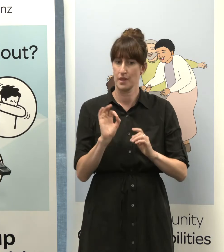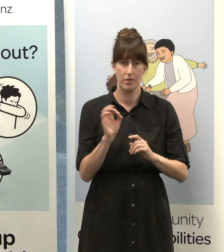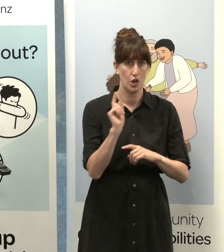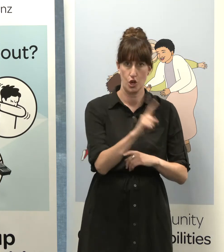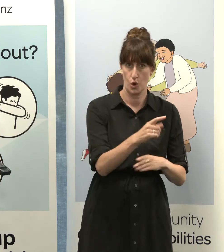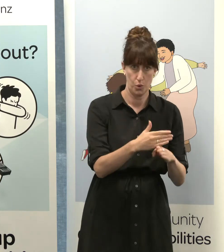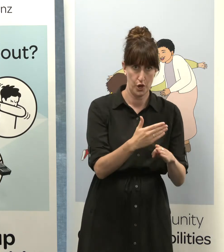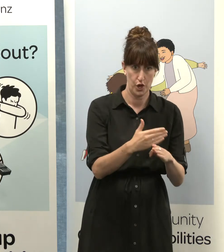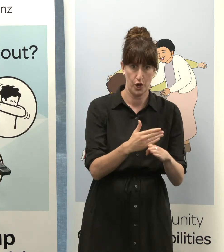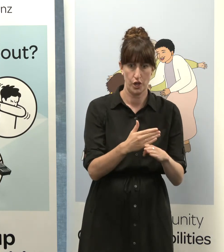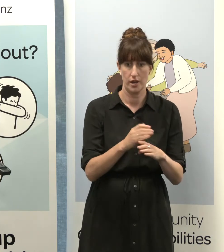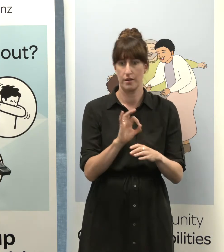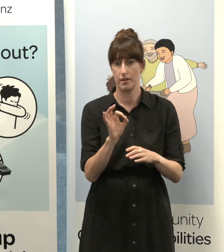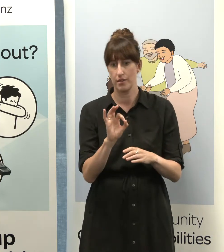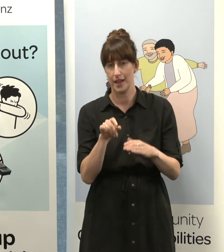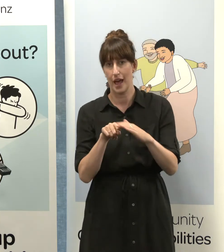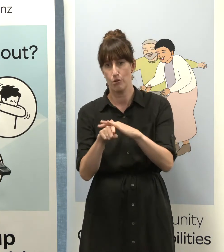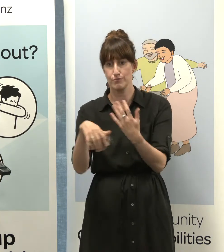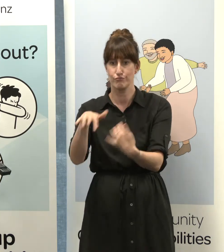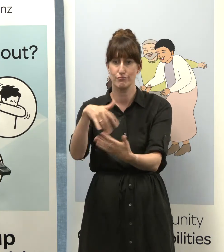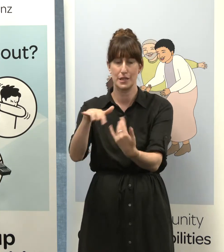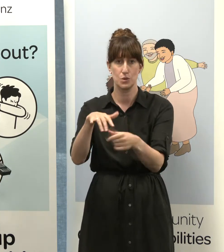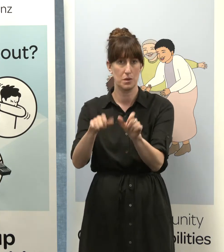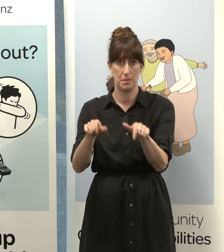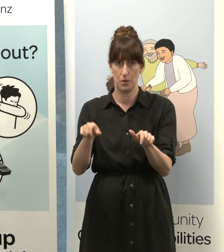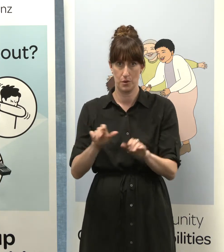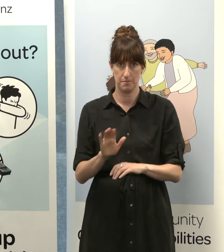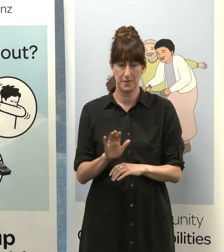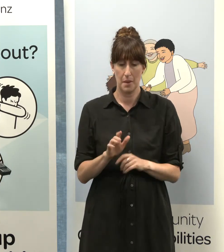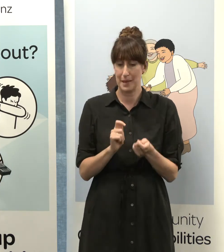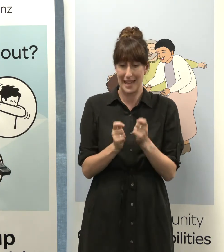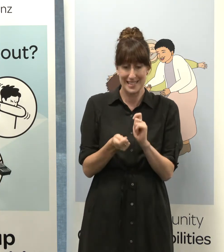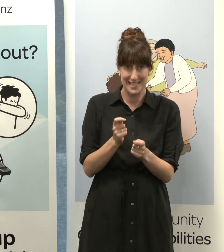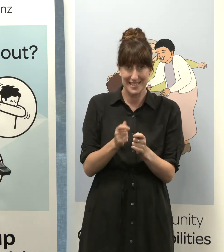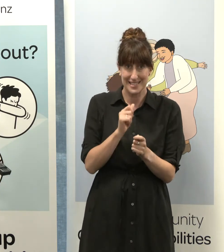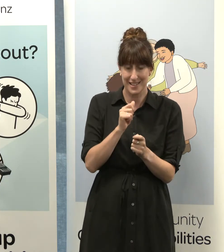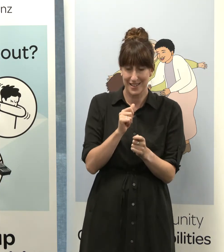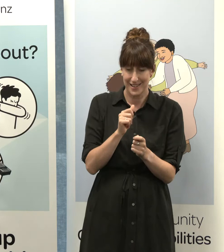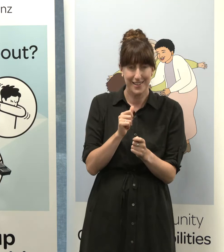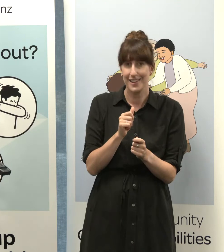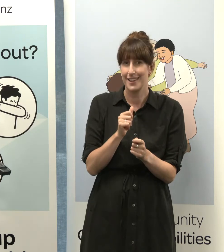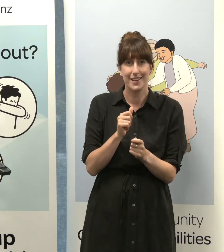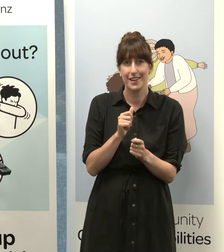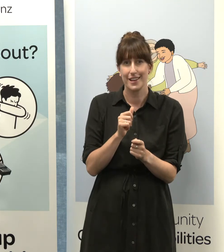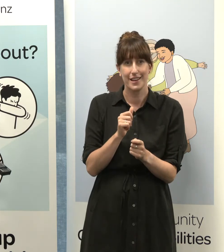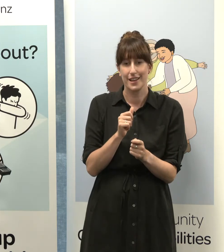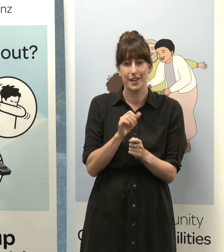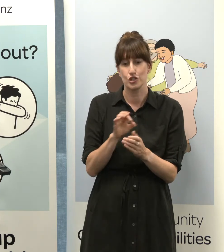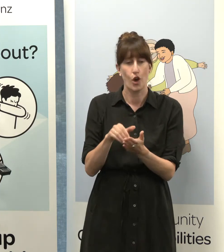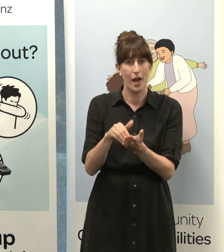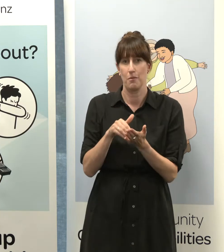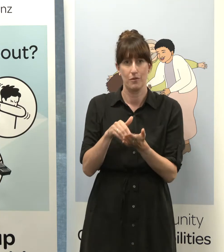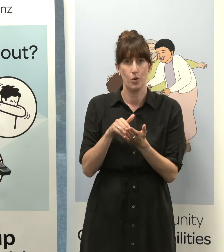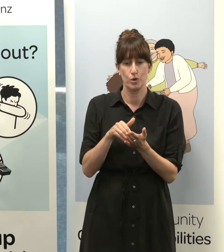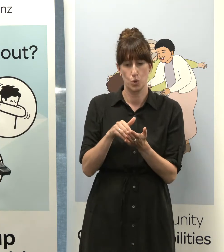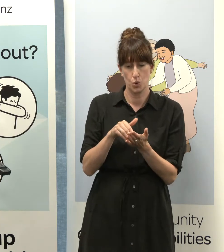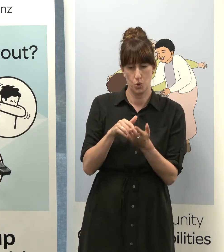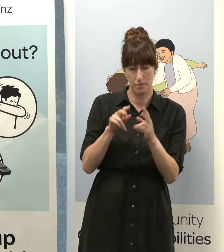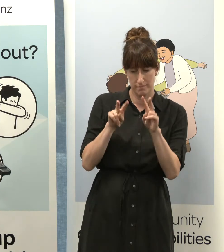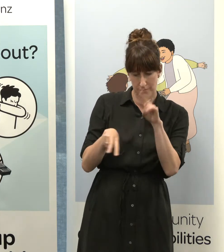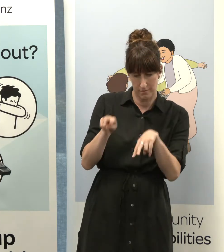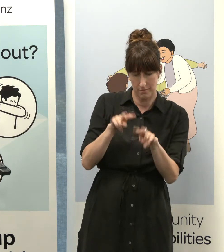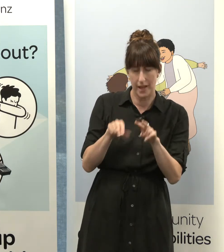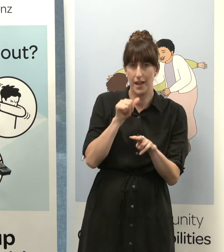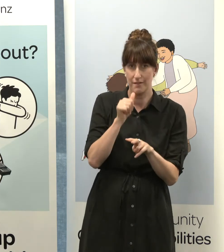others in other settings as well. But certainly a test is not very helpful at all in terms of determining whether someone